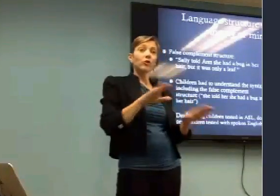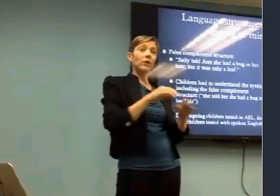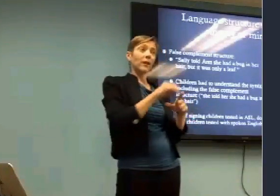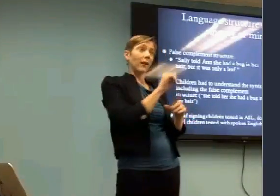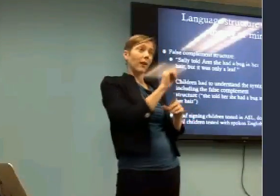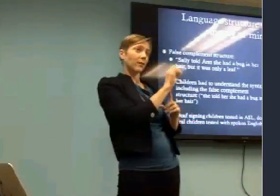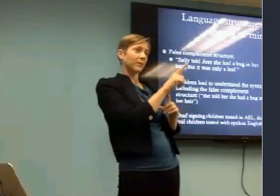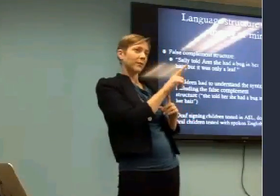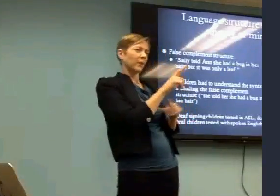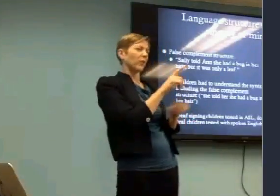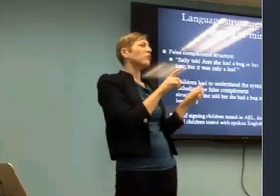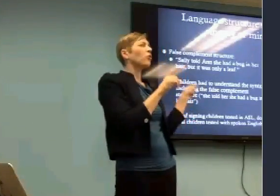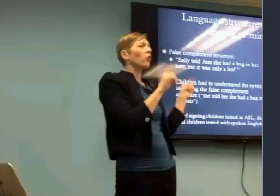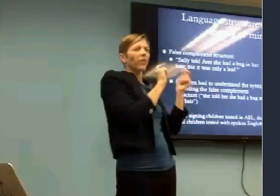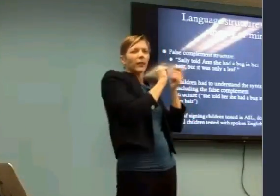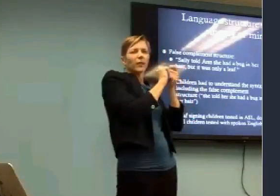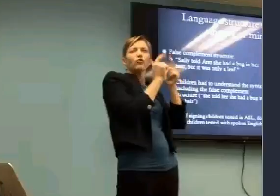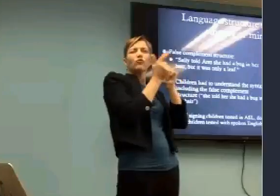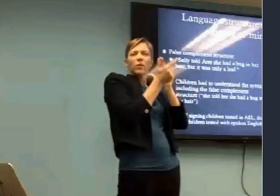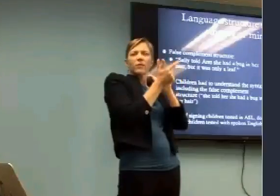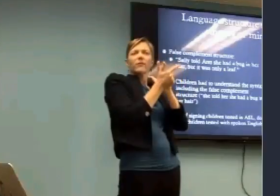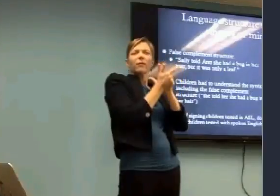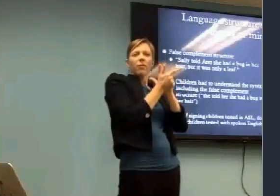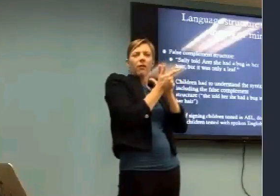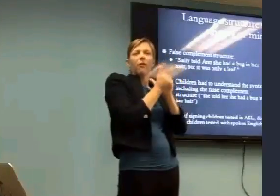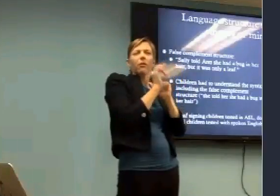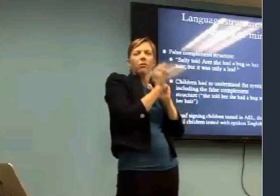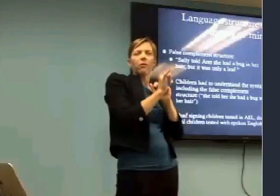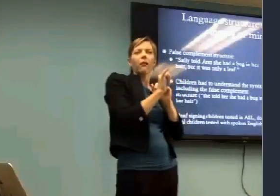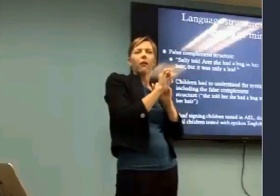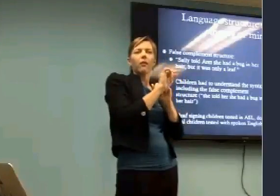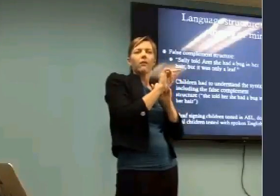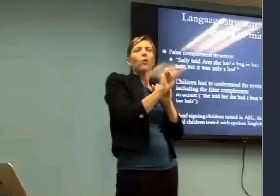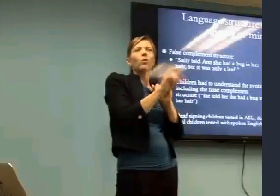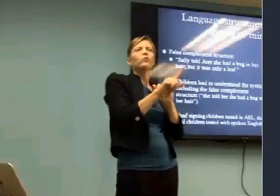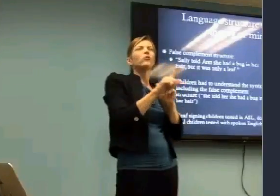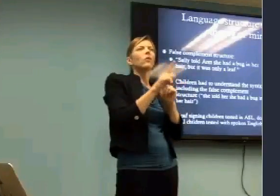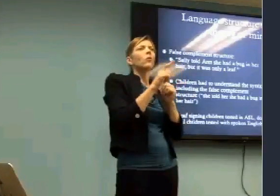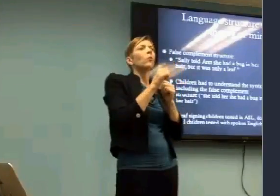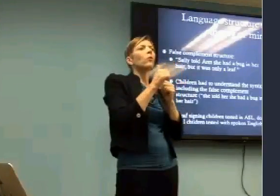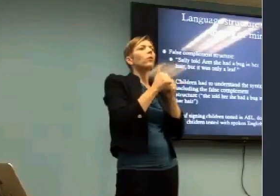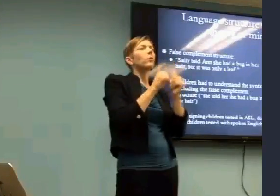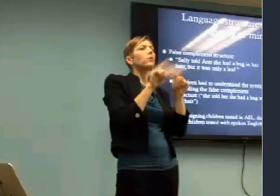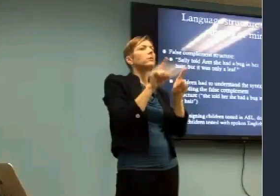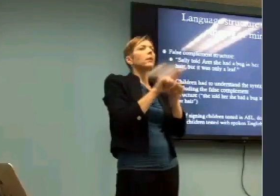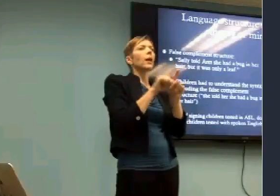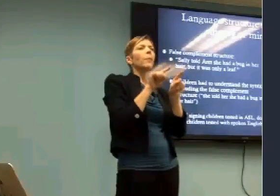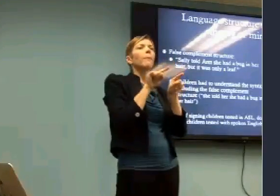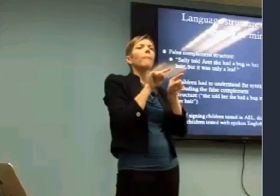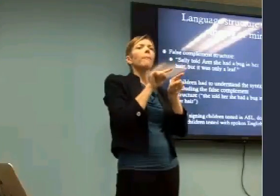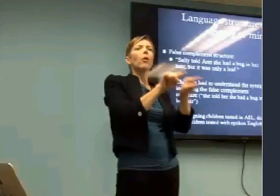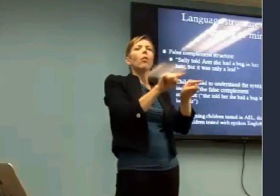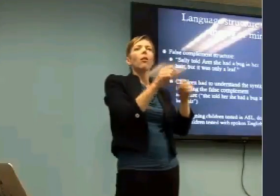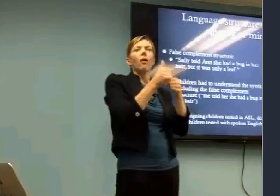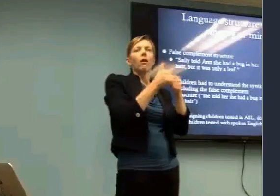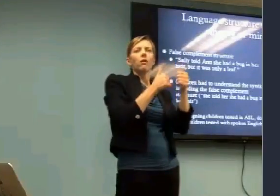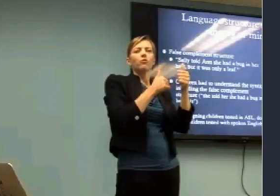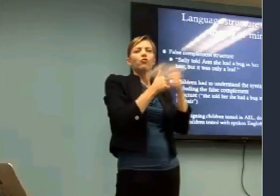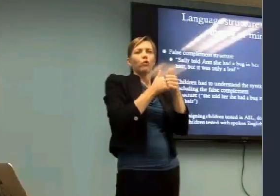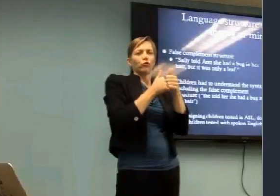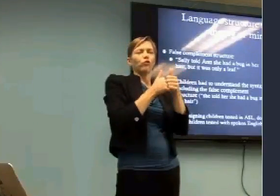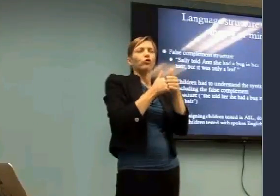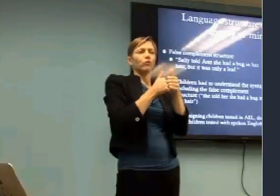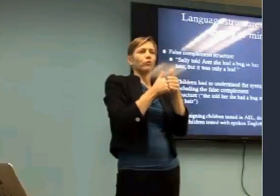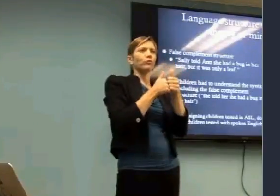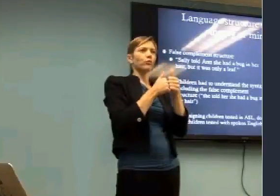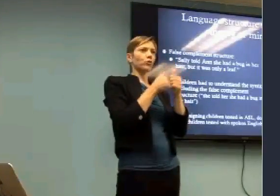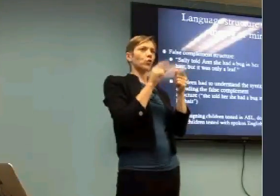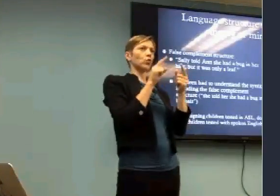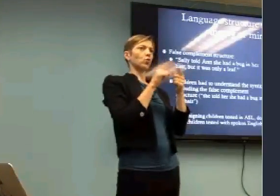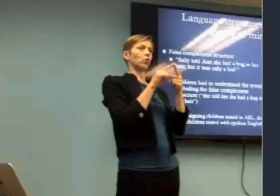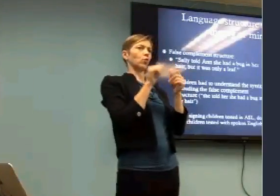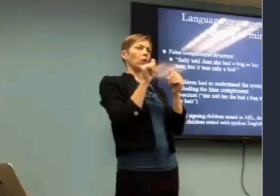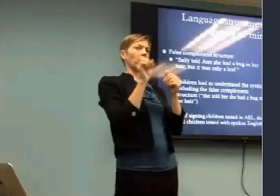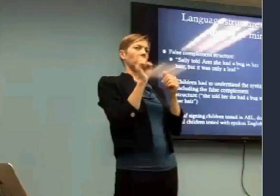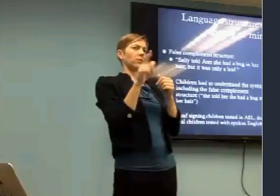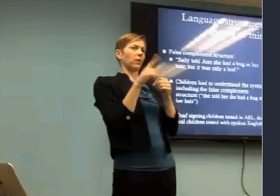So deaf children were tested using American Sign Language as the language that the question was asked. There is a